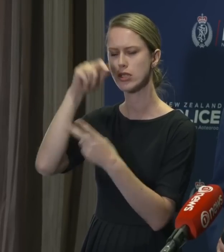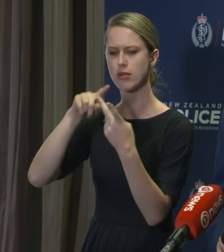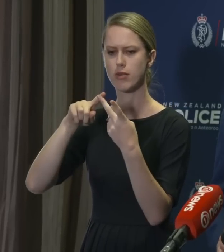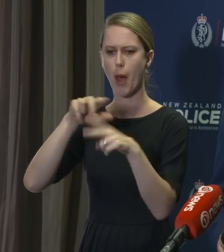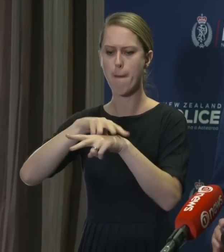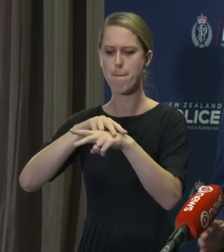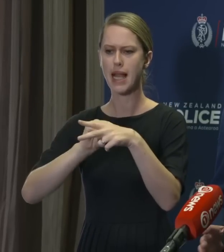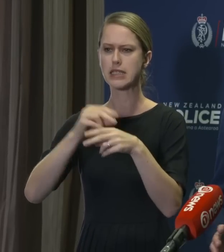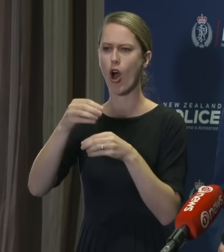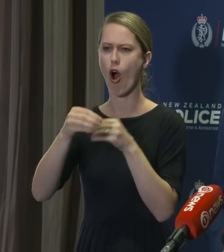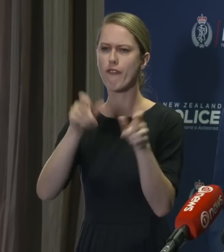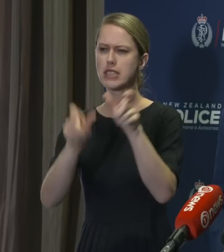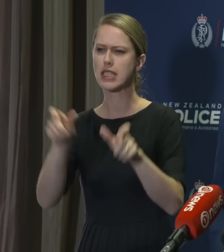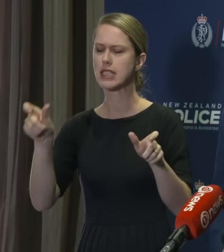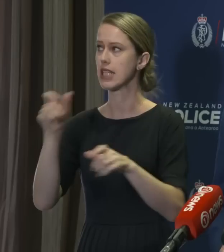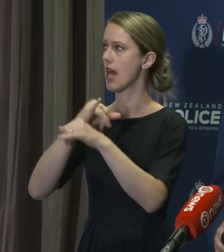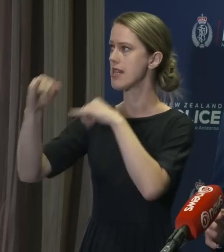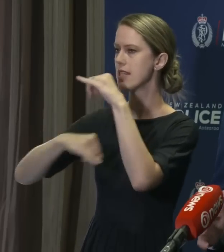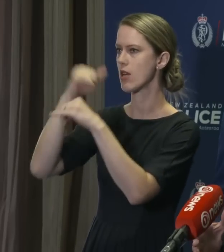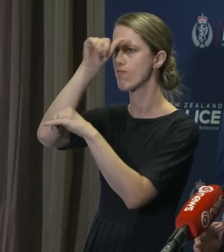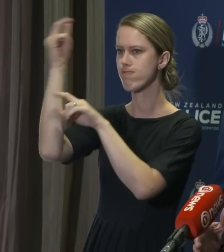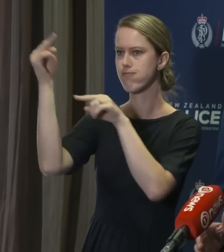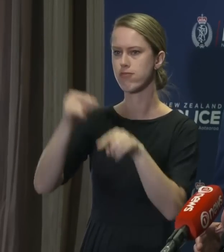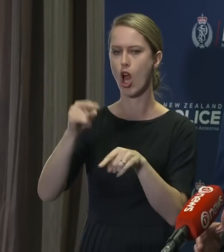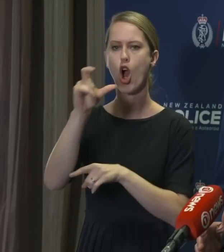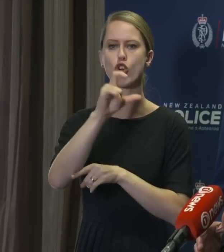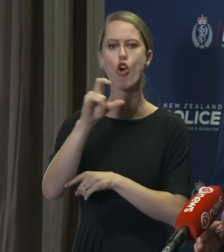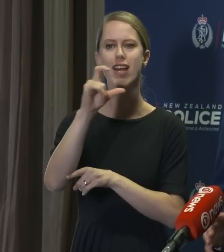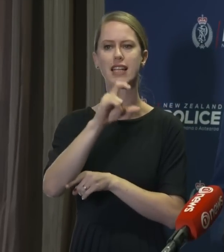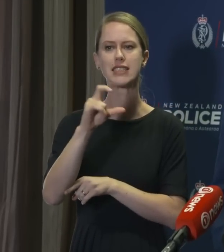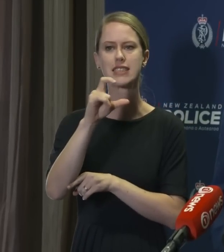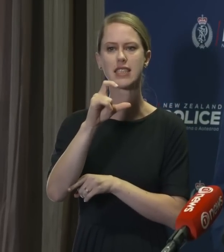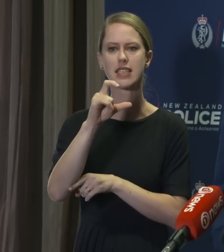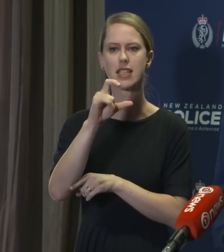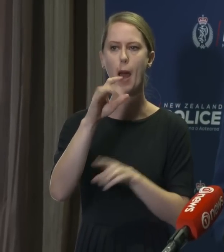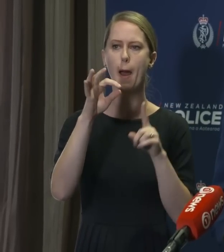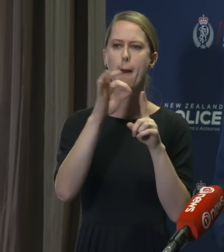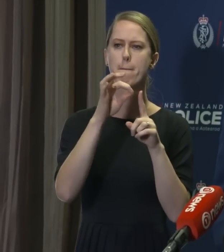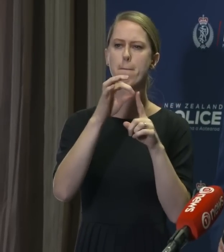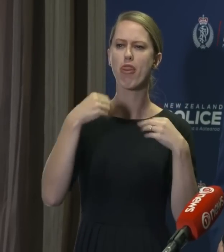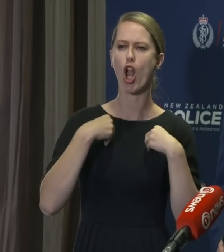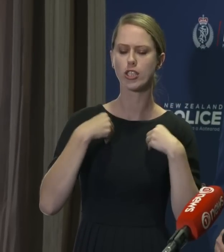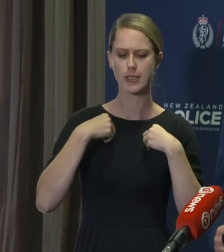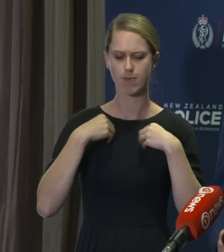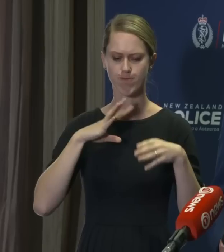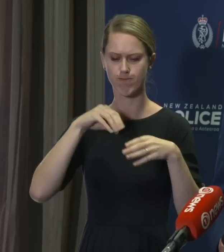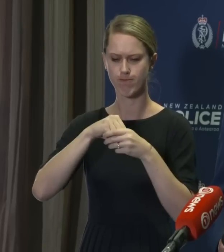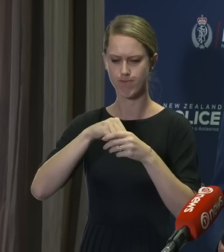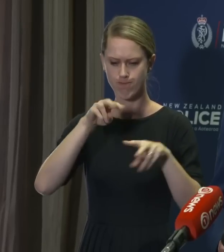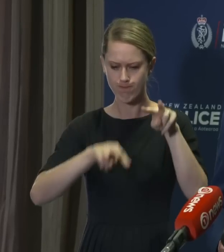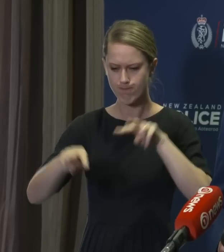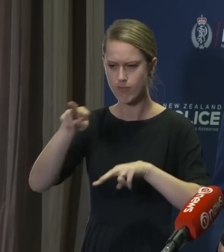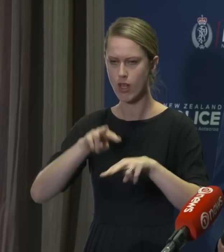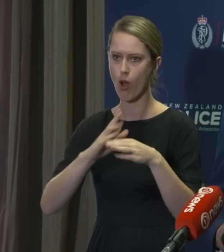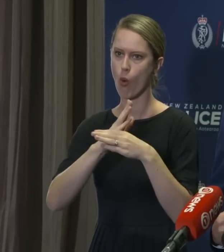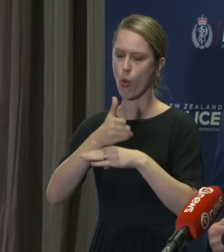police officers, international experts, coroners, pathologists have been involved,